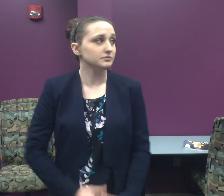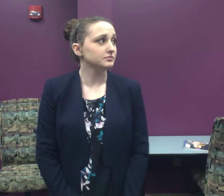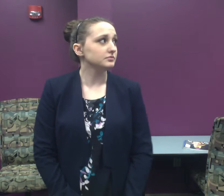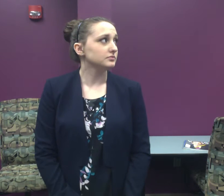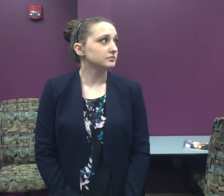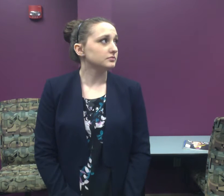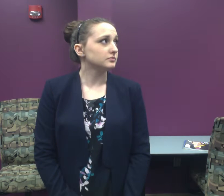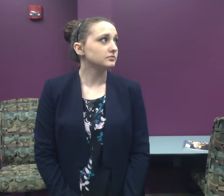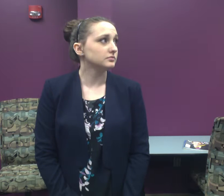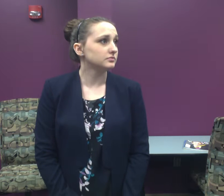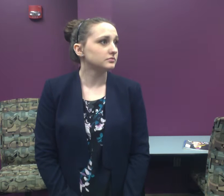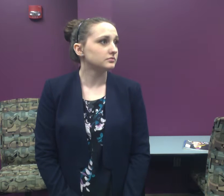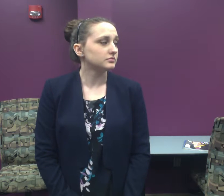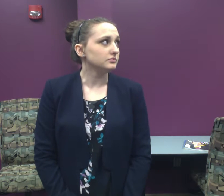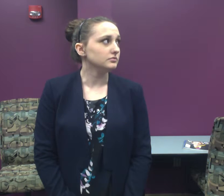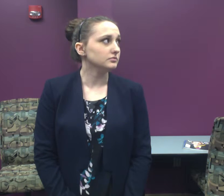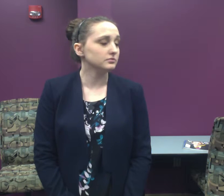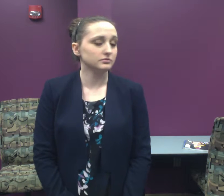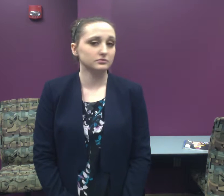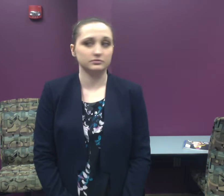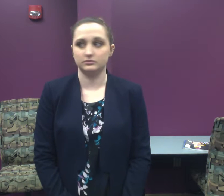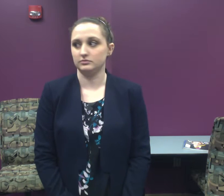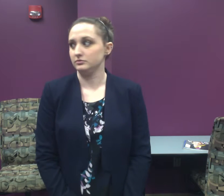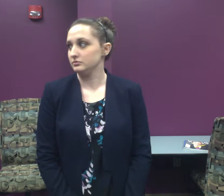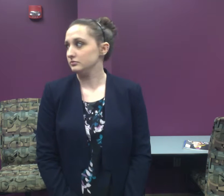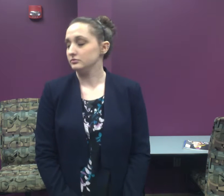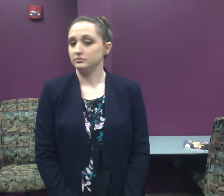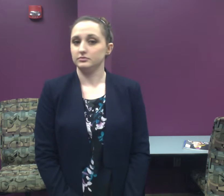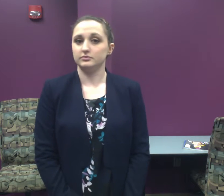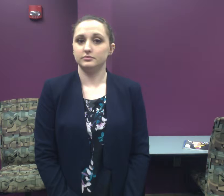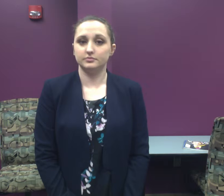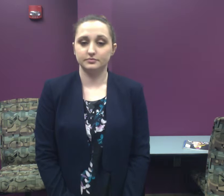II on the Soviet Union. All right.